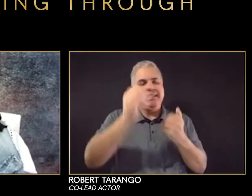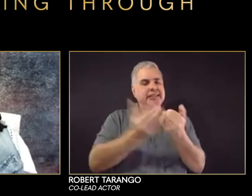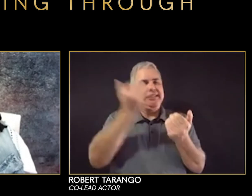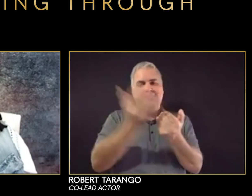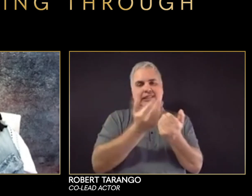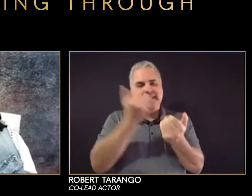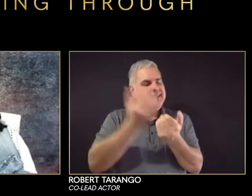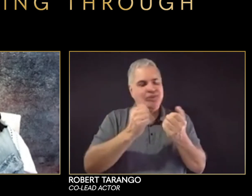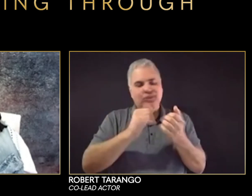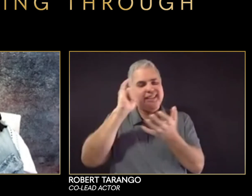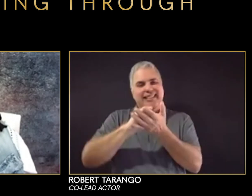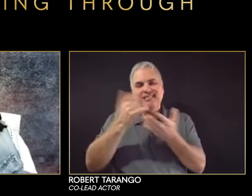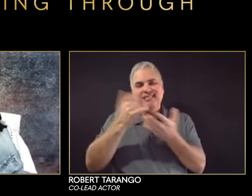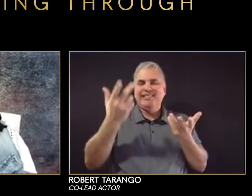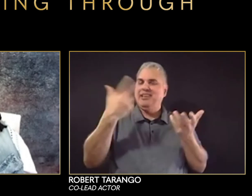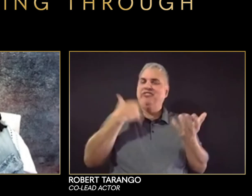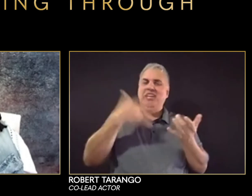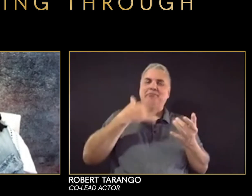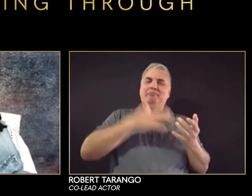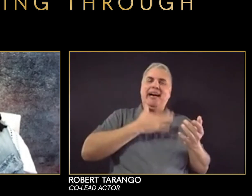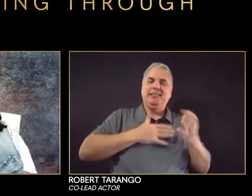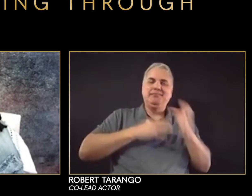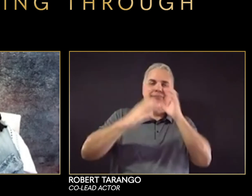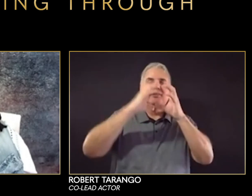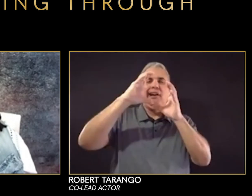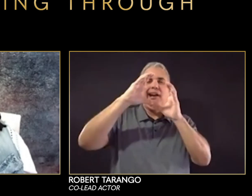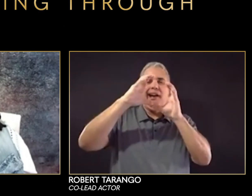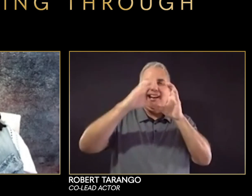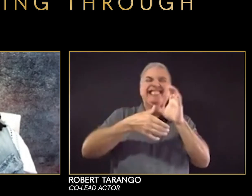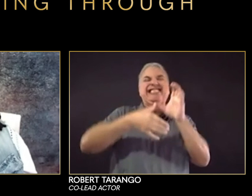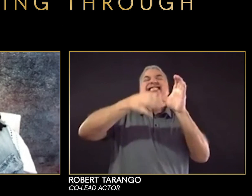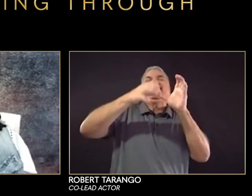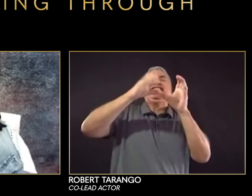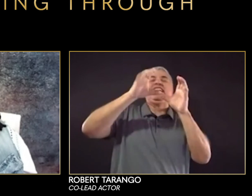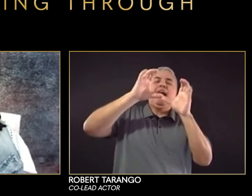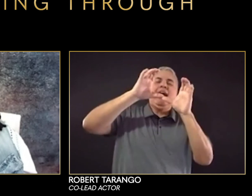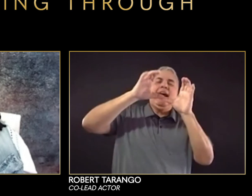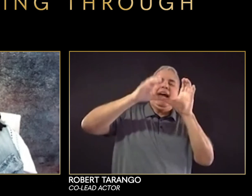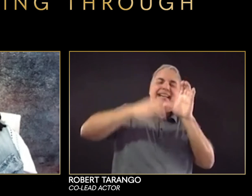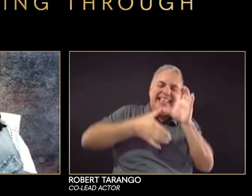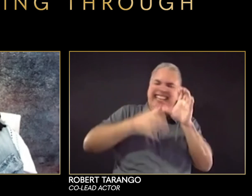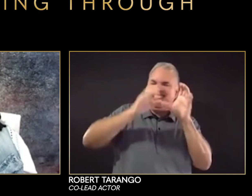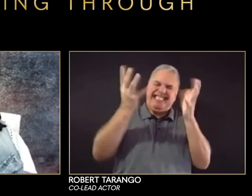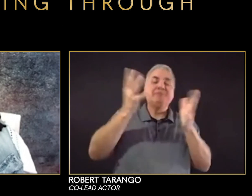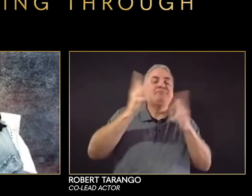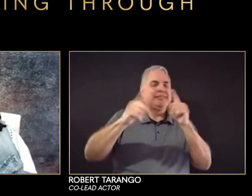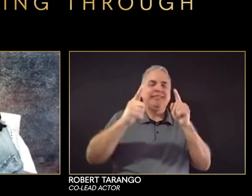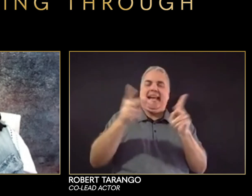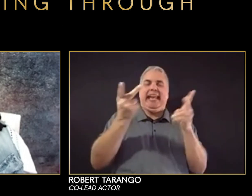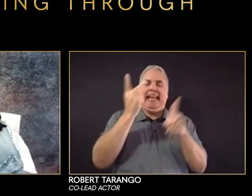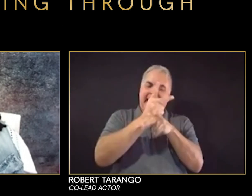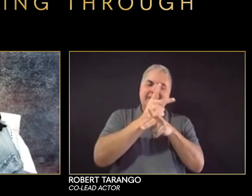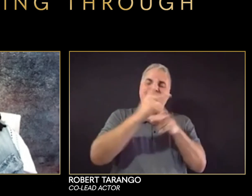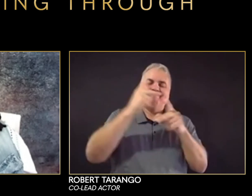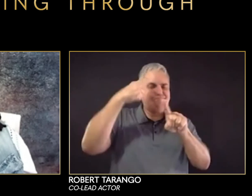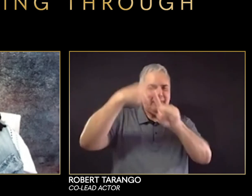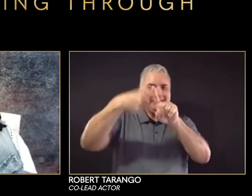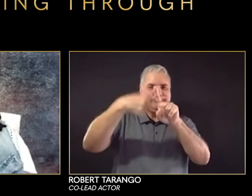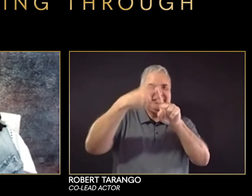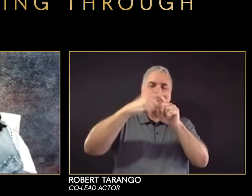mobility cane to navigate. But, really it's not an easy time right now, and it's causing a